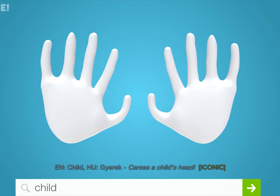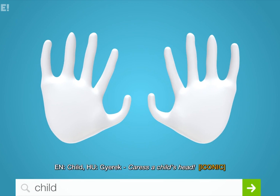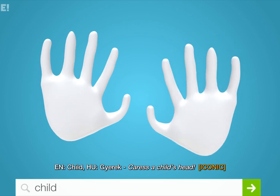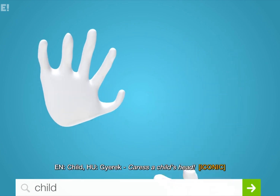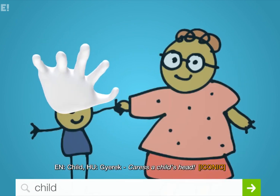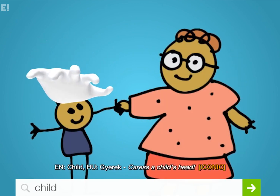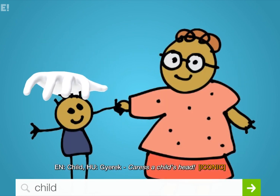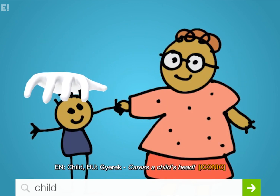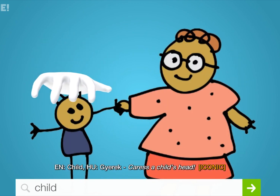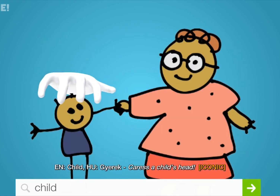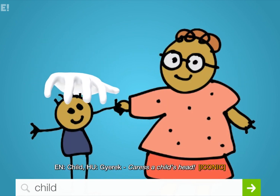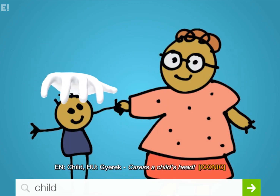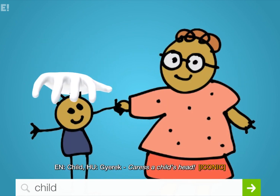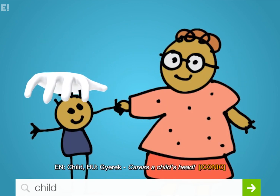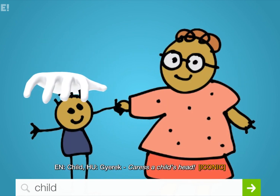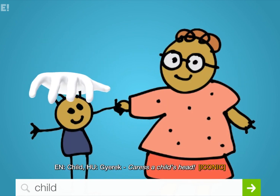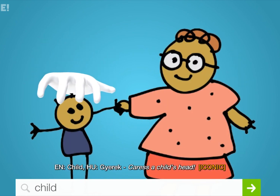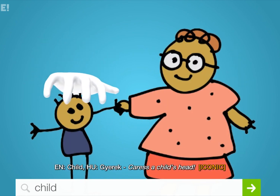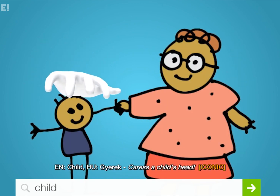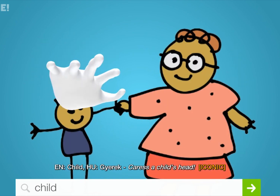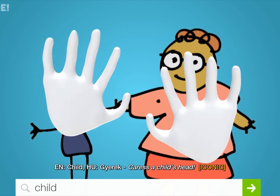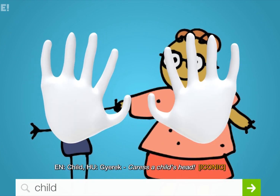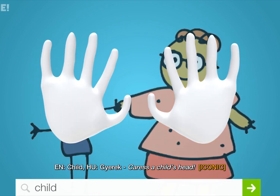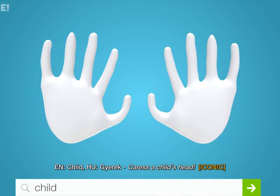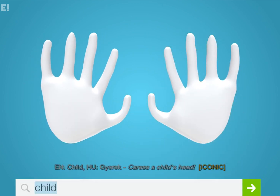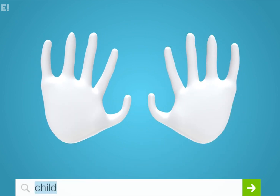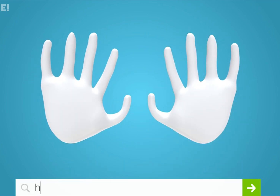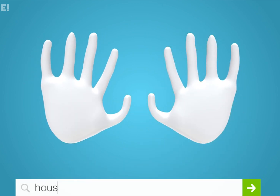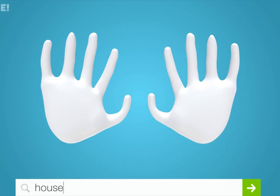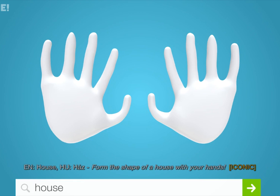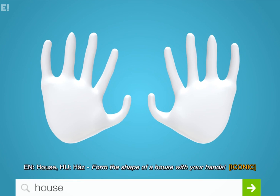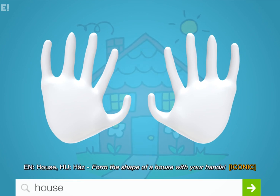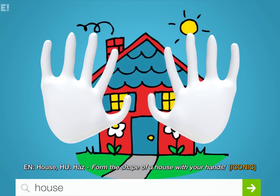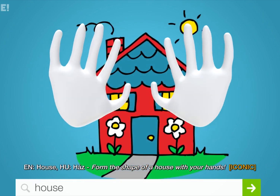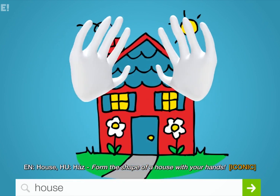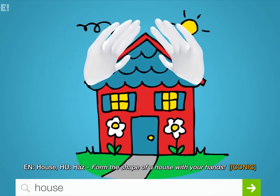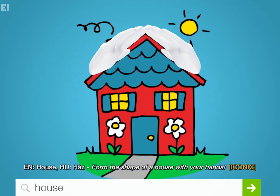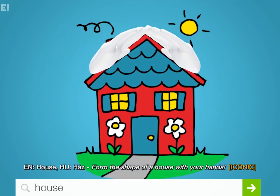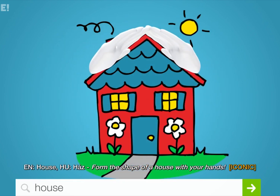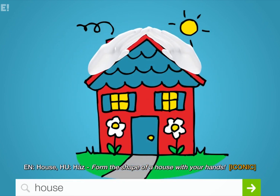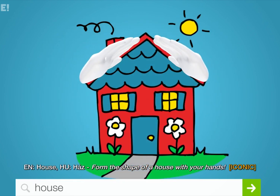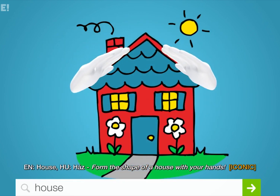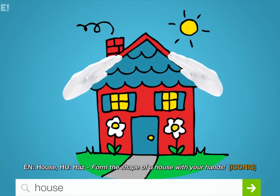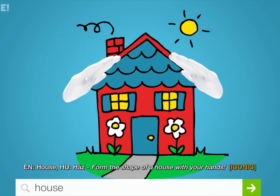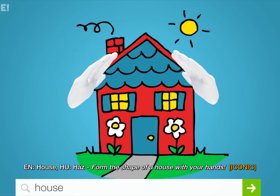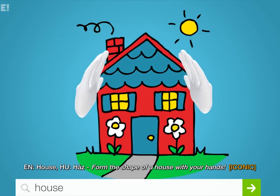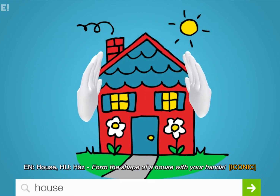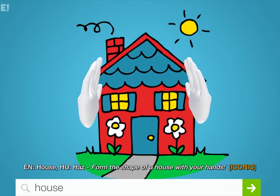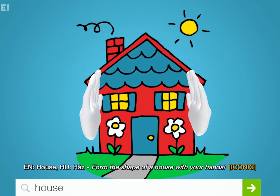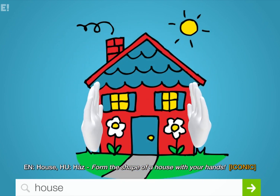language. In the meantime, a cheerful image appears behind the hands, which makes it much easier for children to understand and memorize the signs. Also if